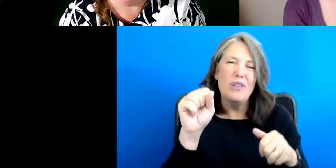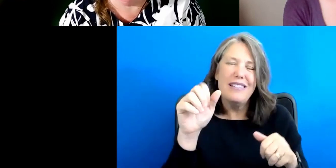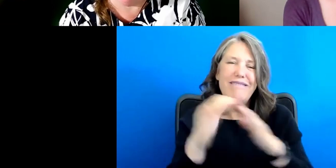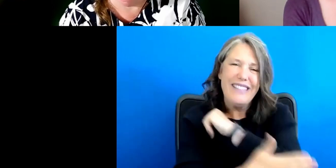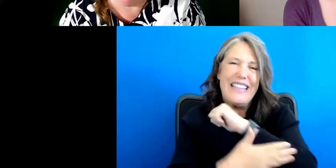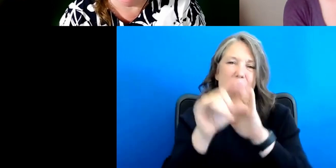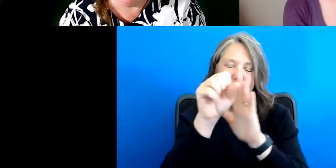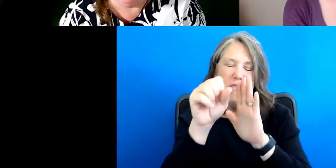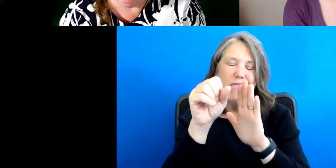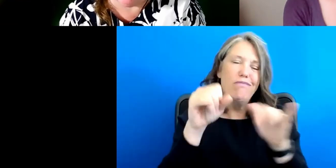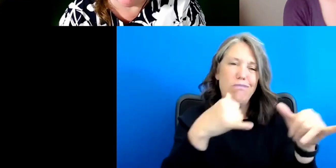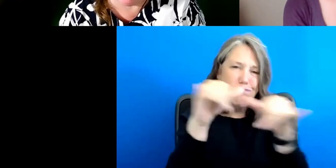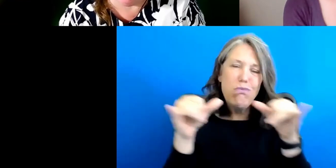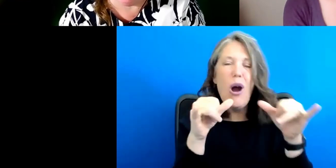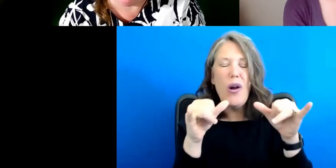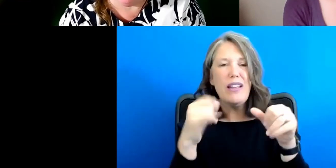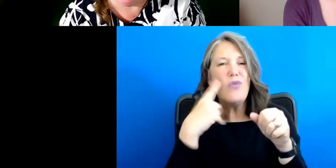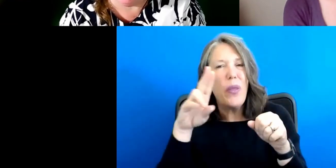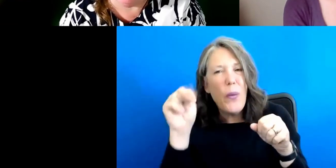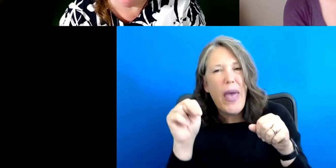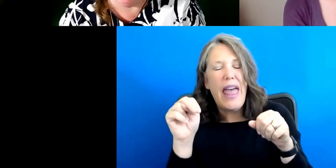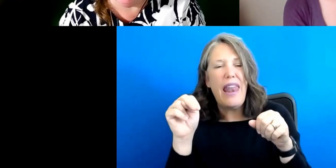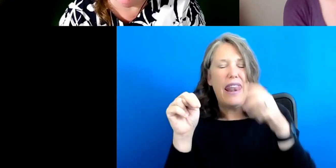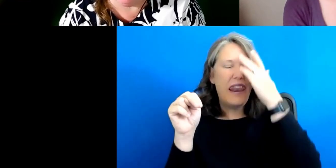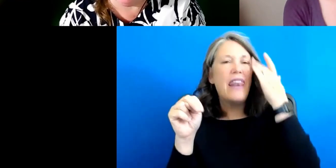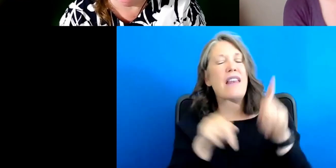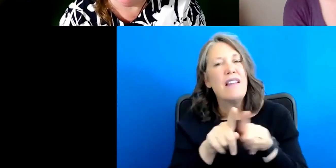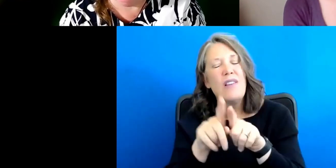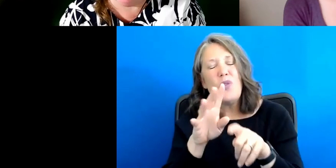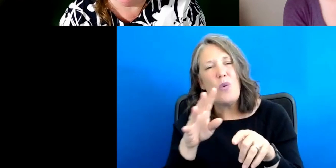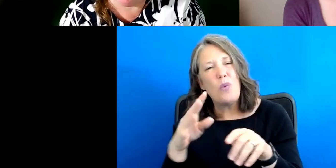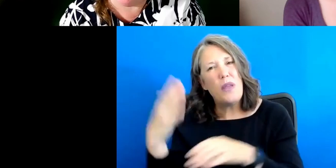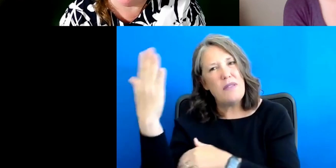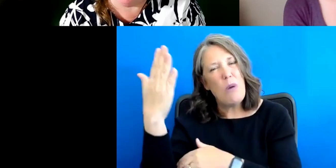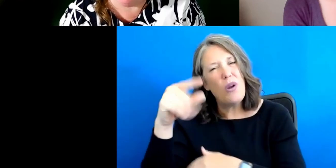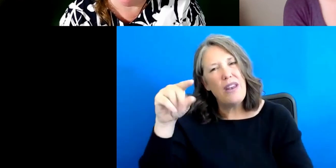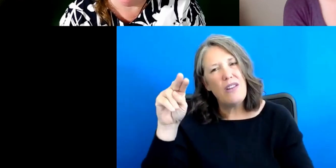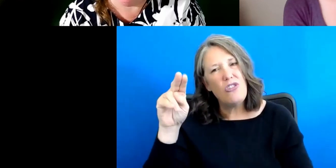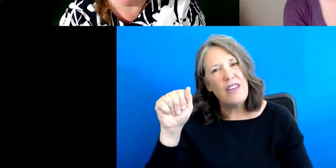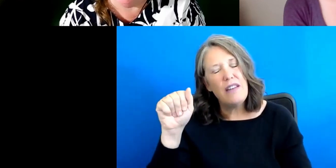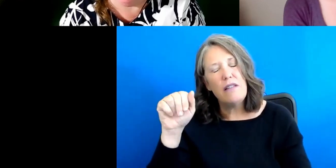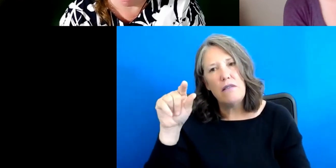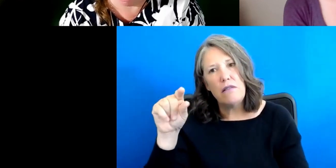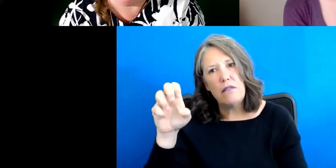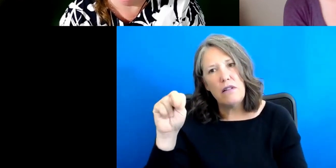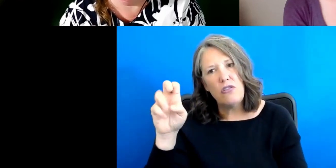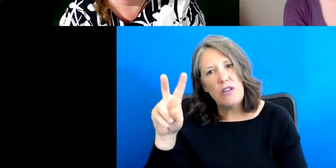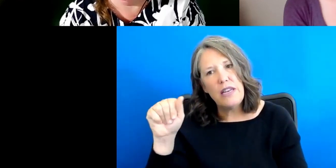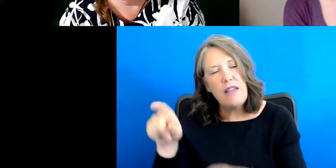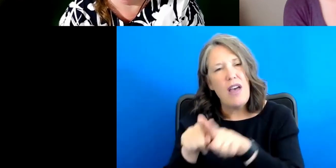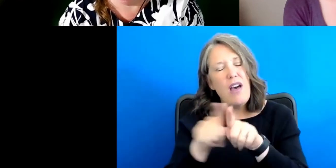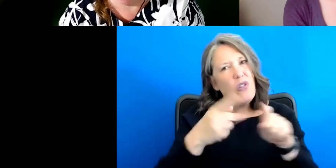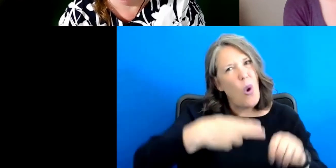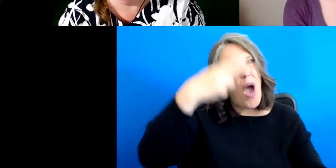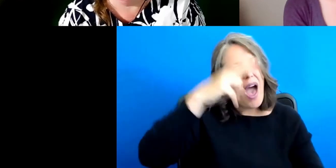International Labour Organization in Geneva, and we've participated in the high level political